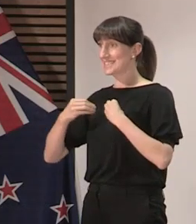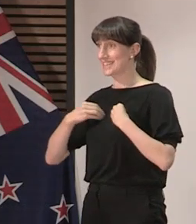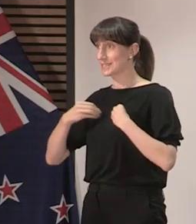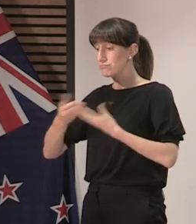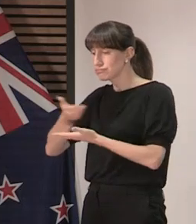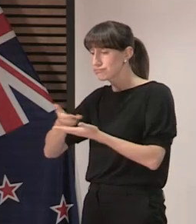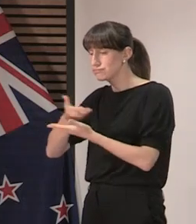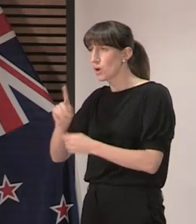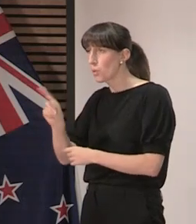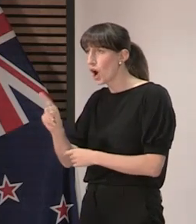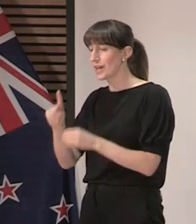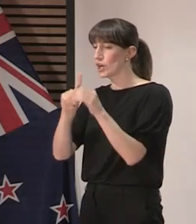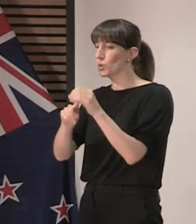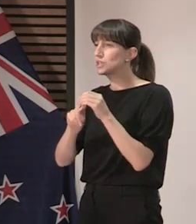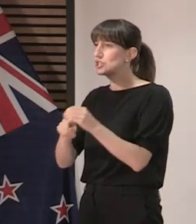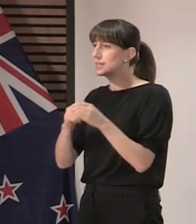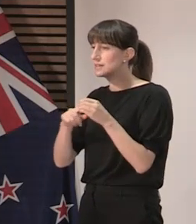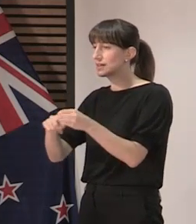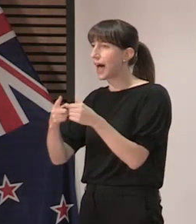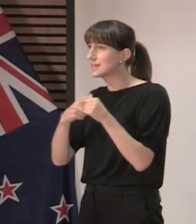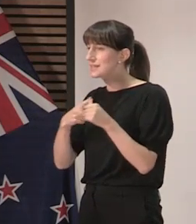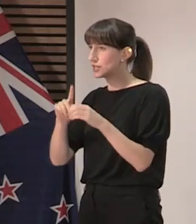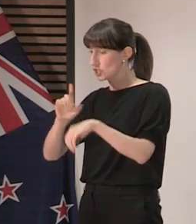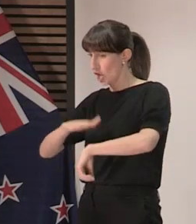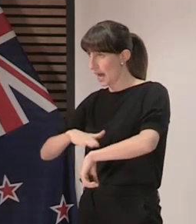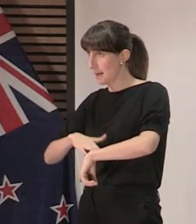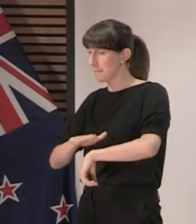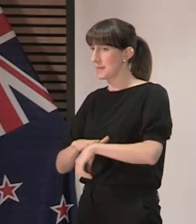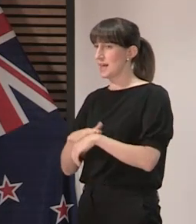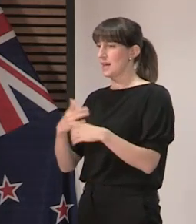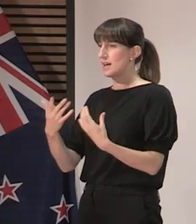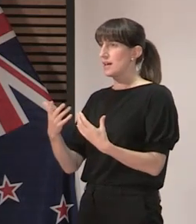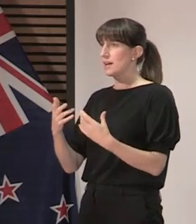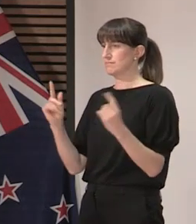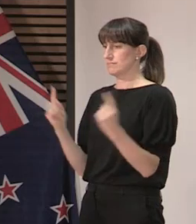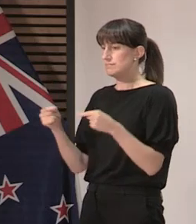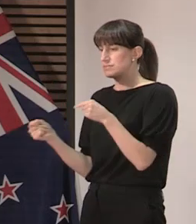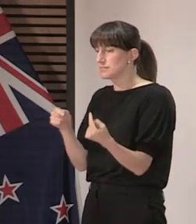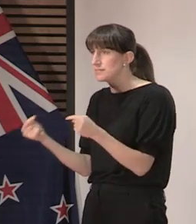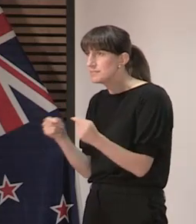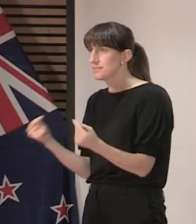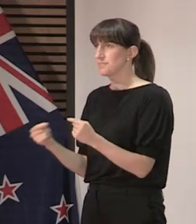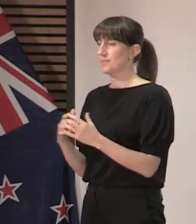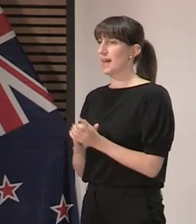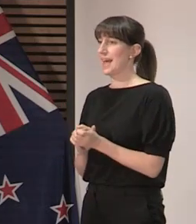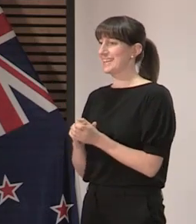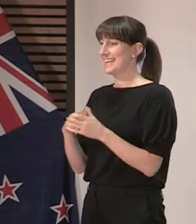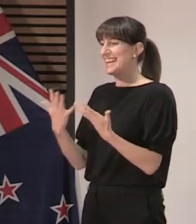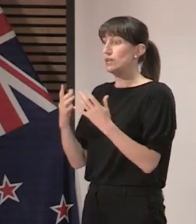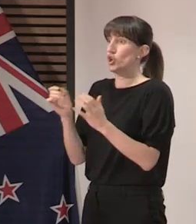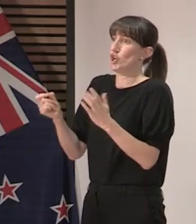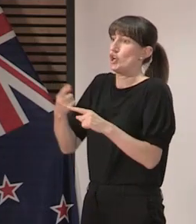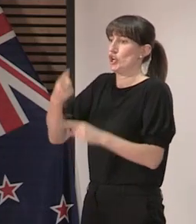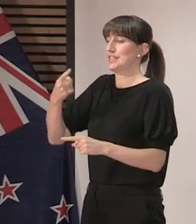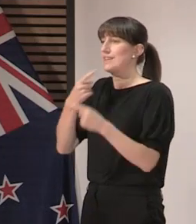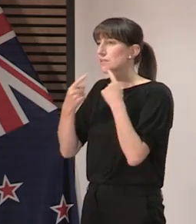time, ministerial statements, essential urgent legislation that's directly related to the COVID-19 response,